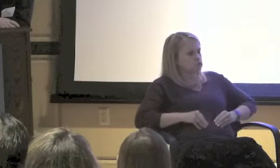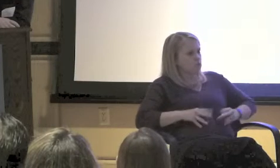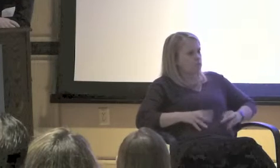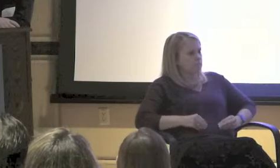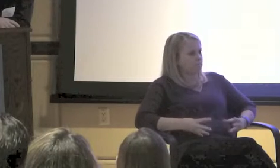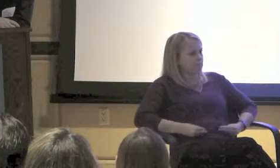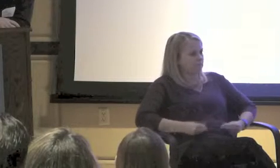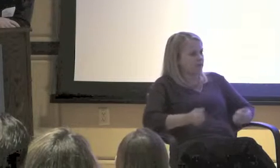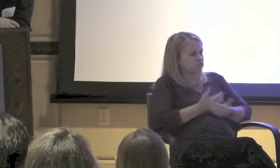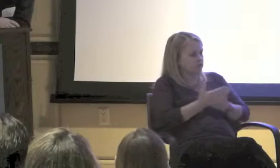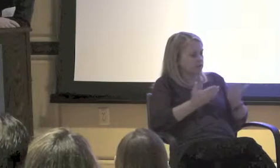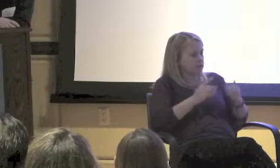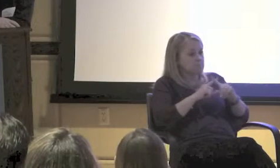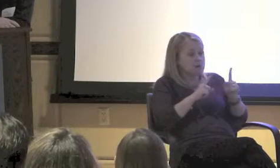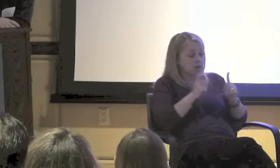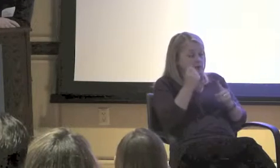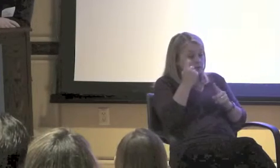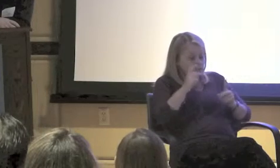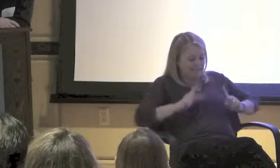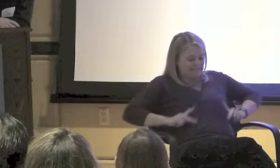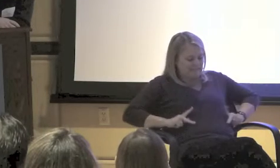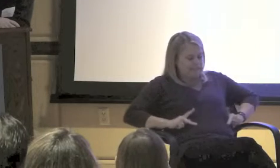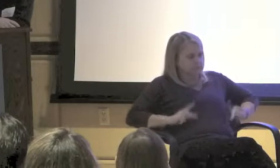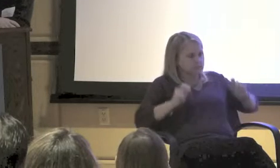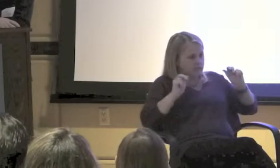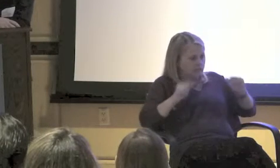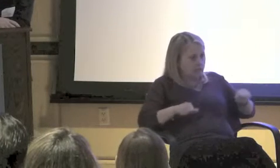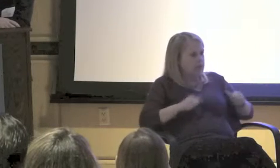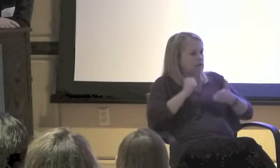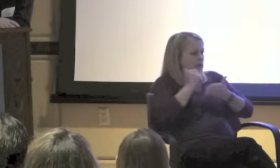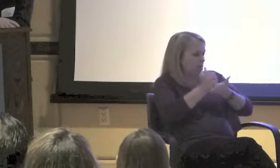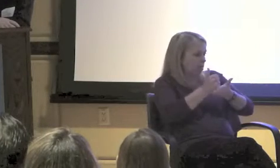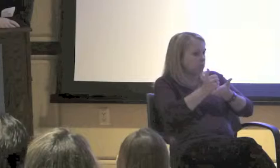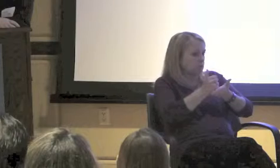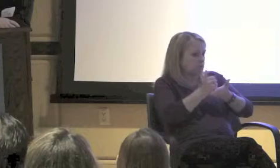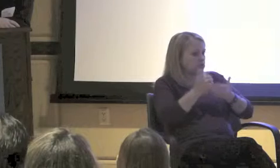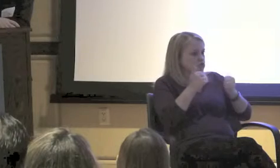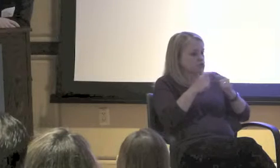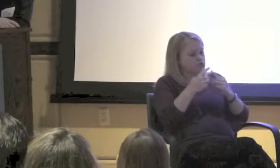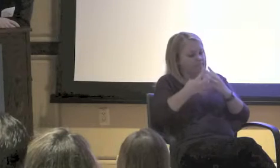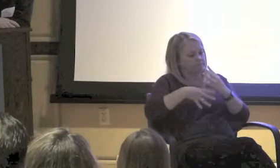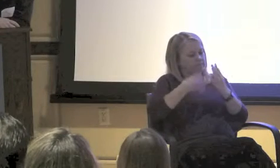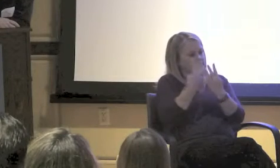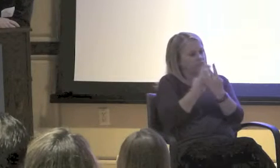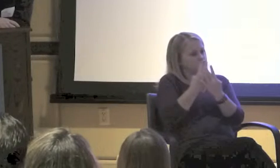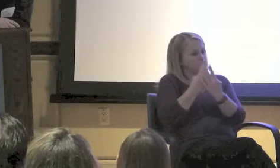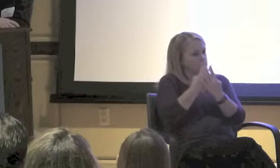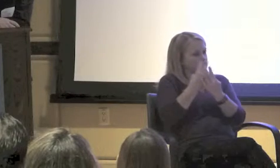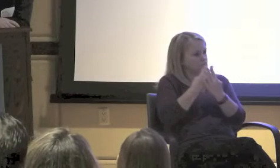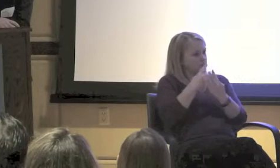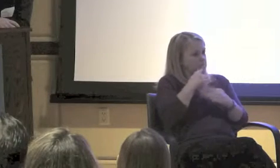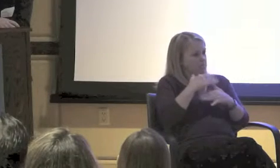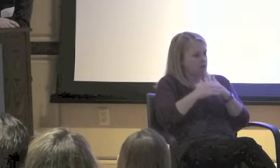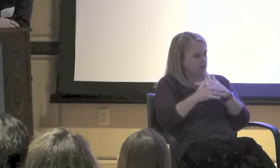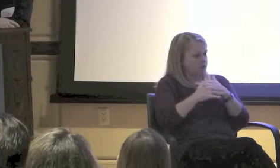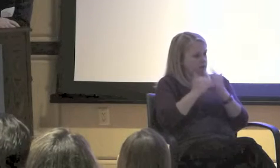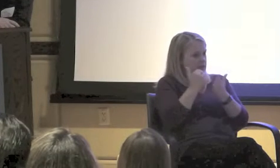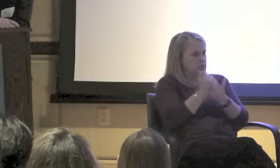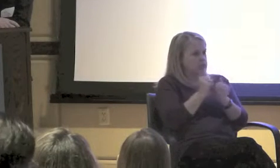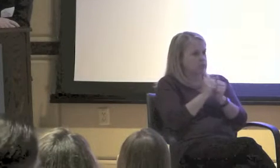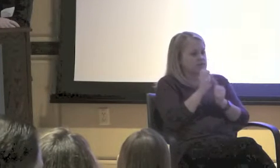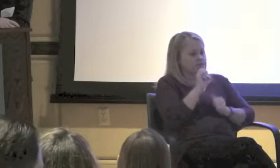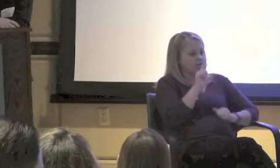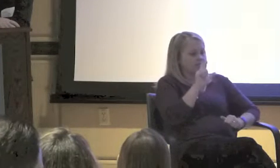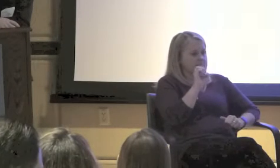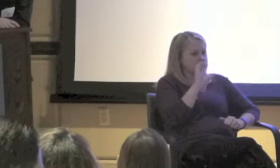urine. Generally, your kidneys can make up for that by filtering the blood and helping maintain normal electrolyte